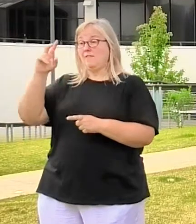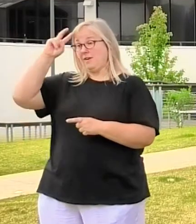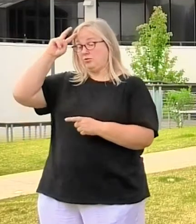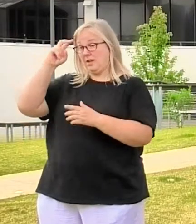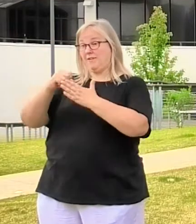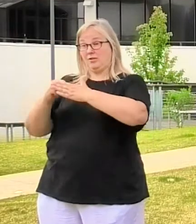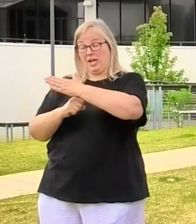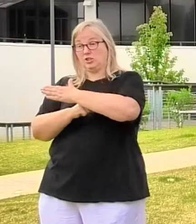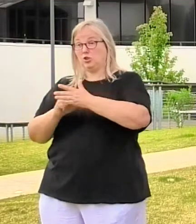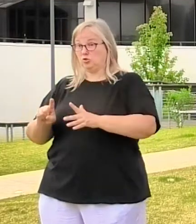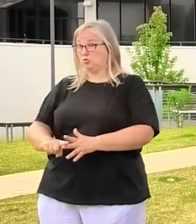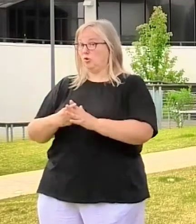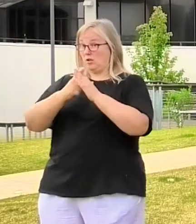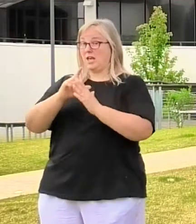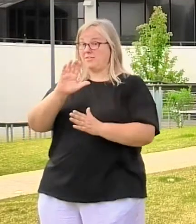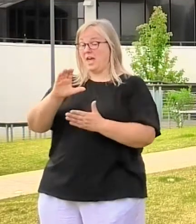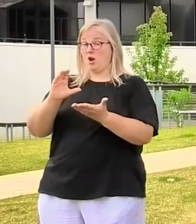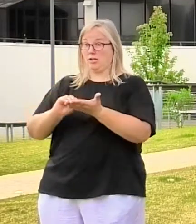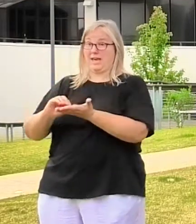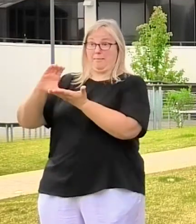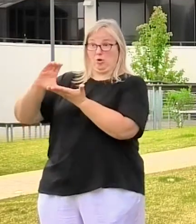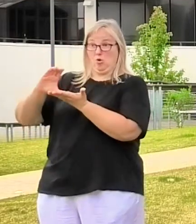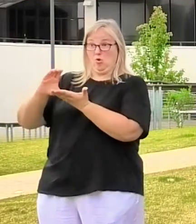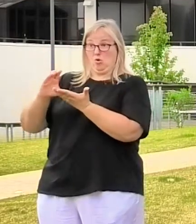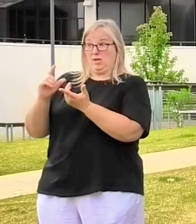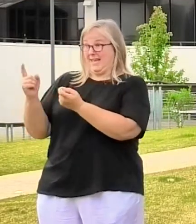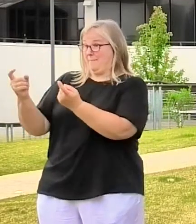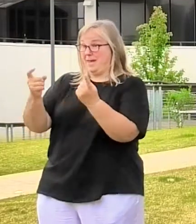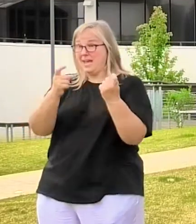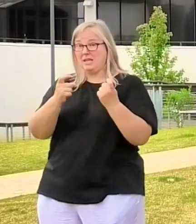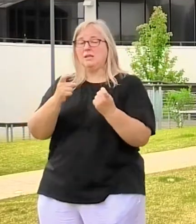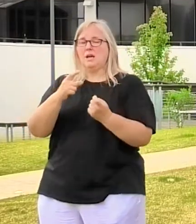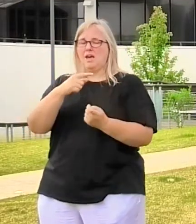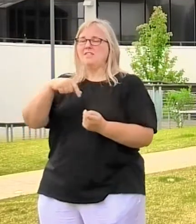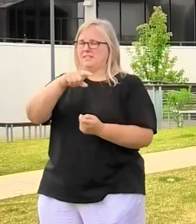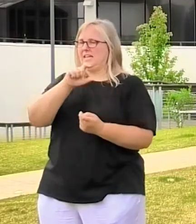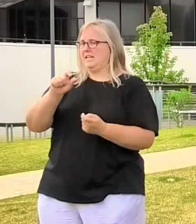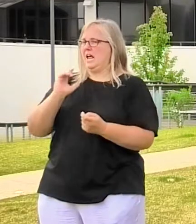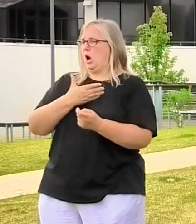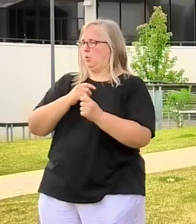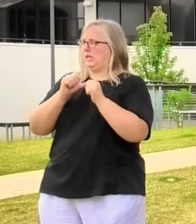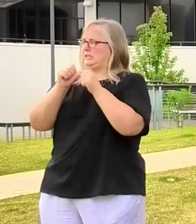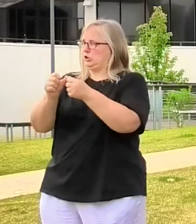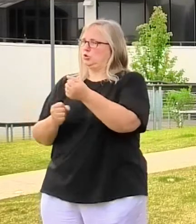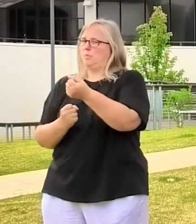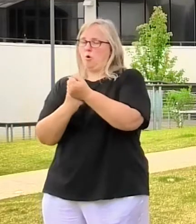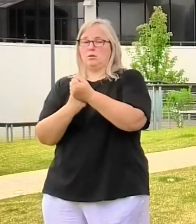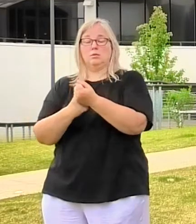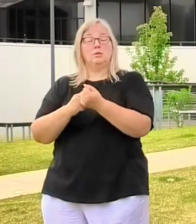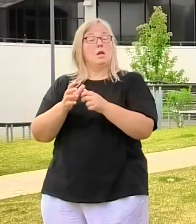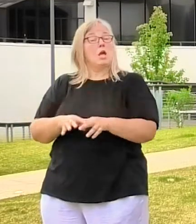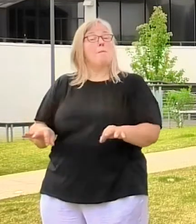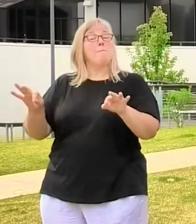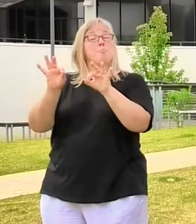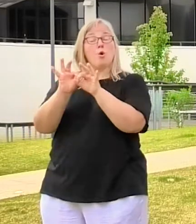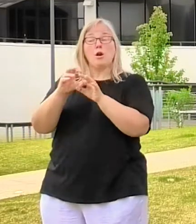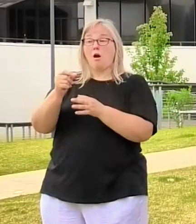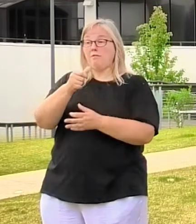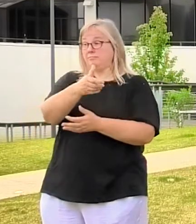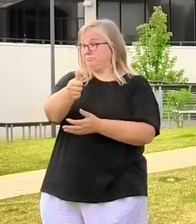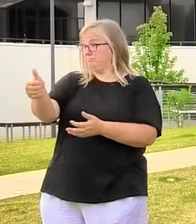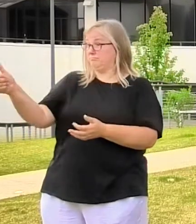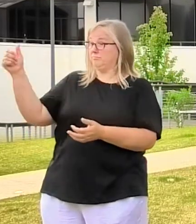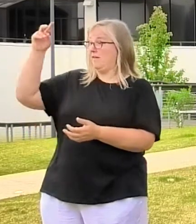its capital campaign, they will need our continued support. The importance of veterans to